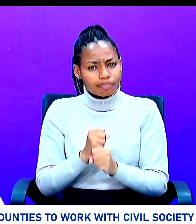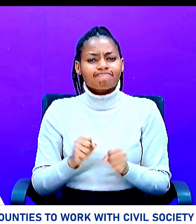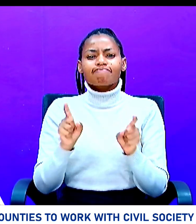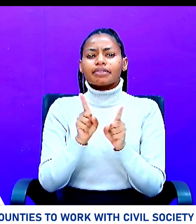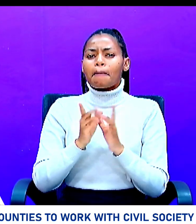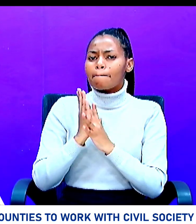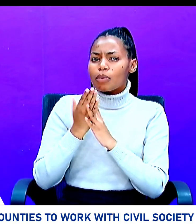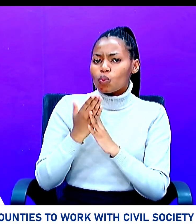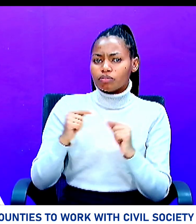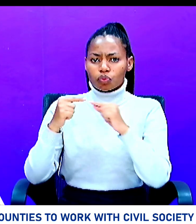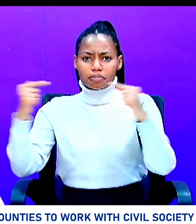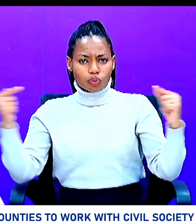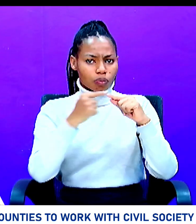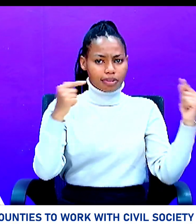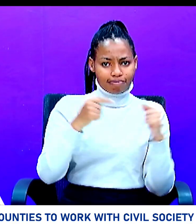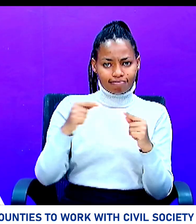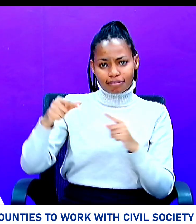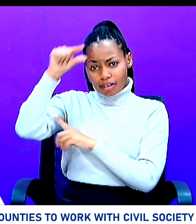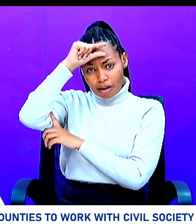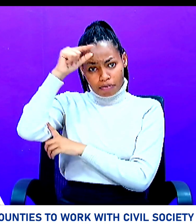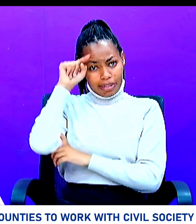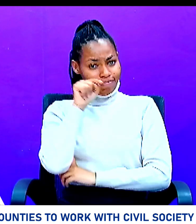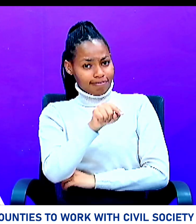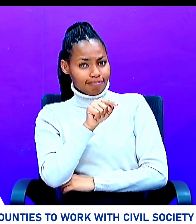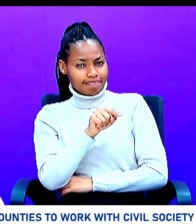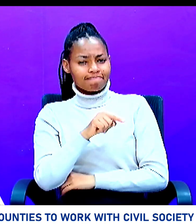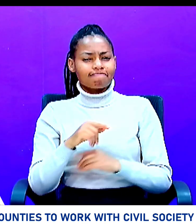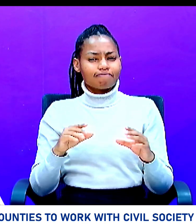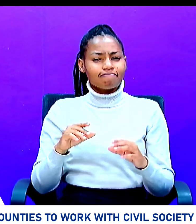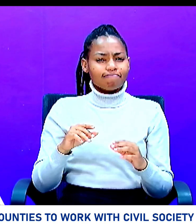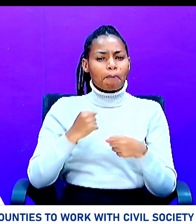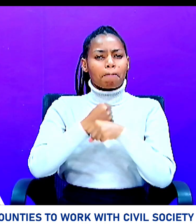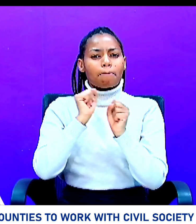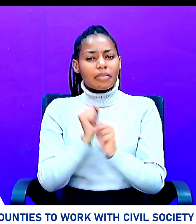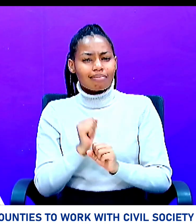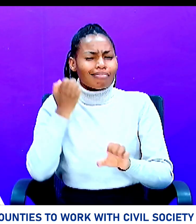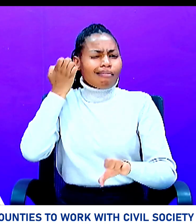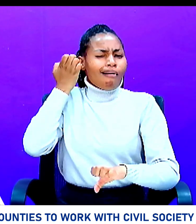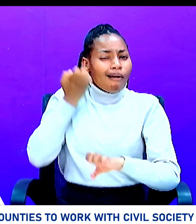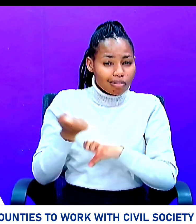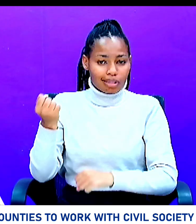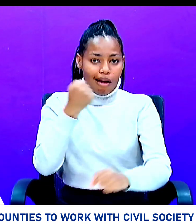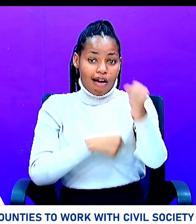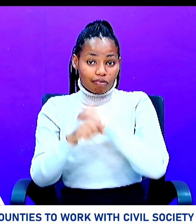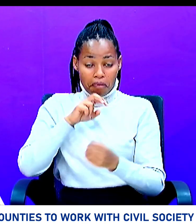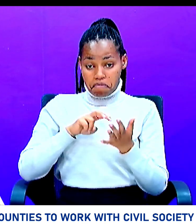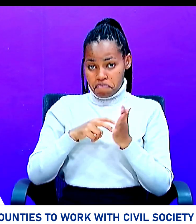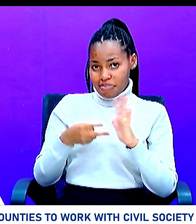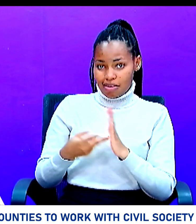He argued that collaboration between the opposition and the government undermines accountability and makes it